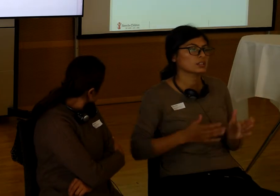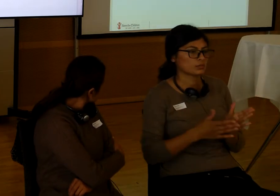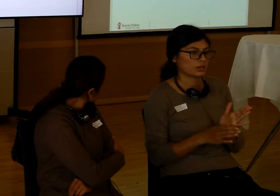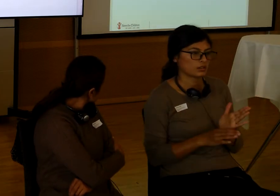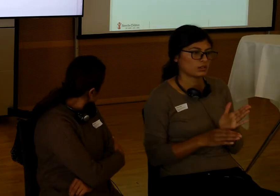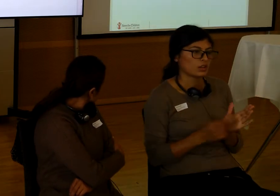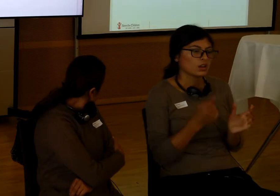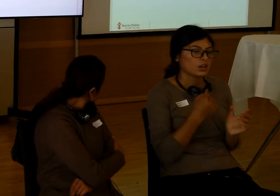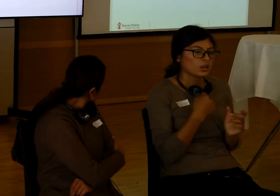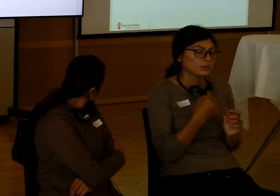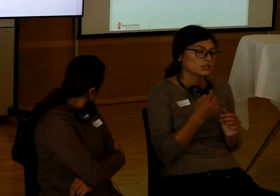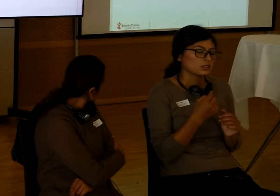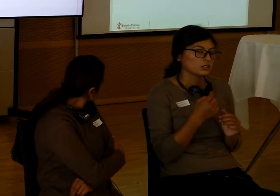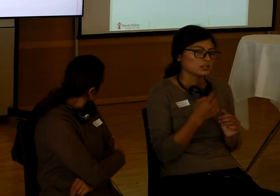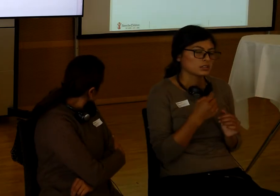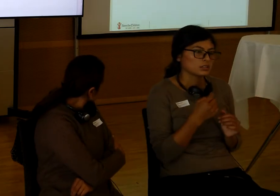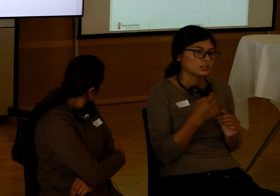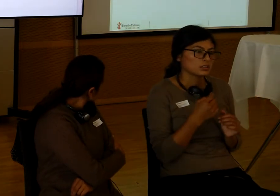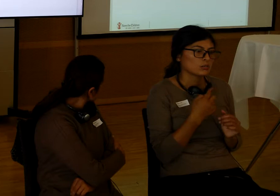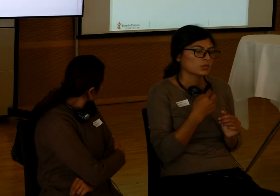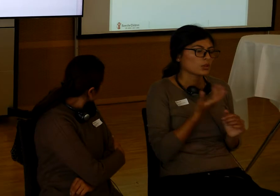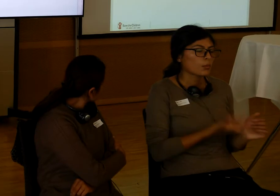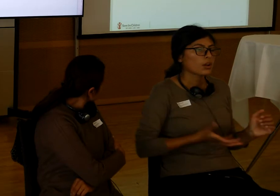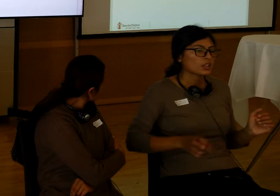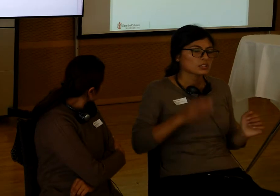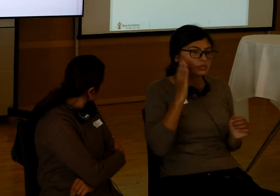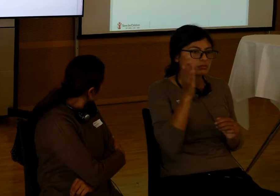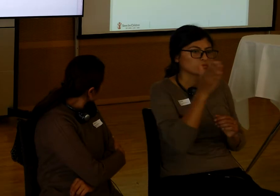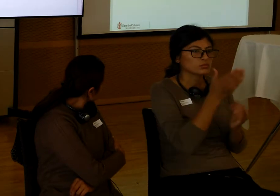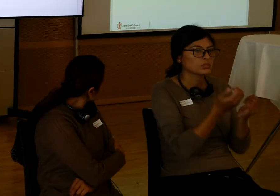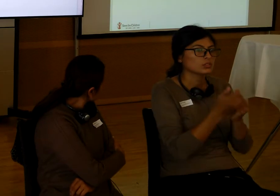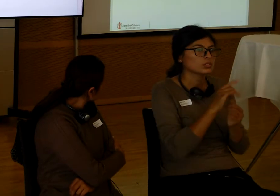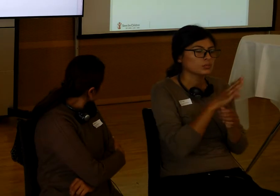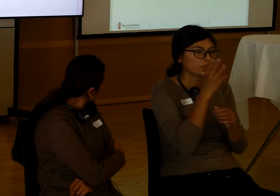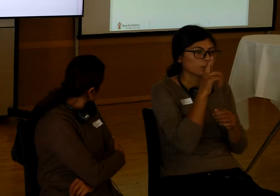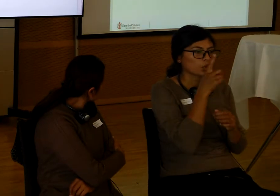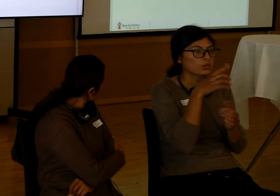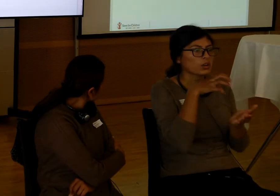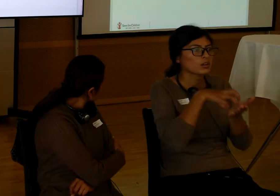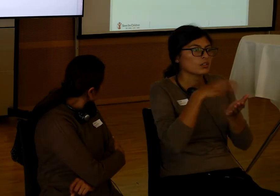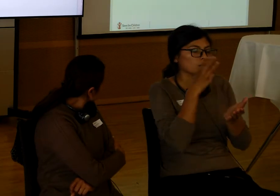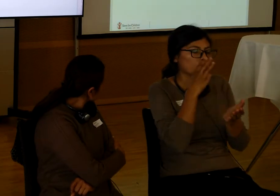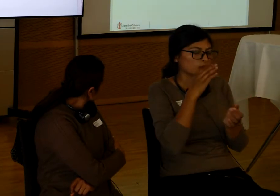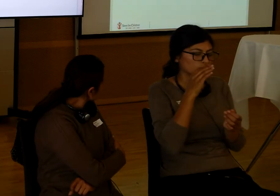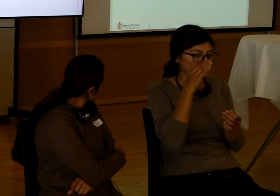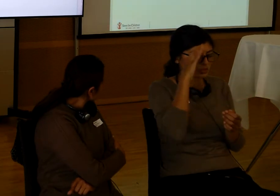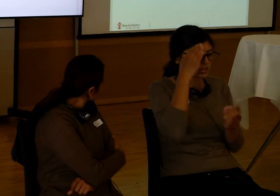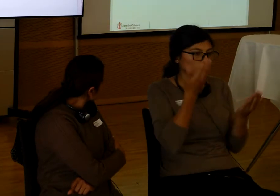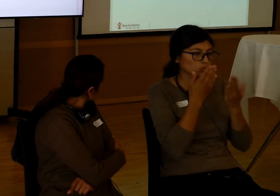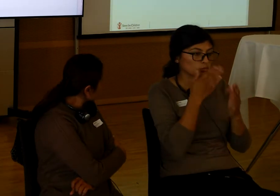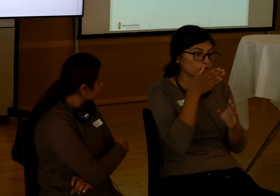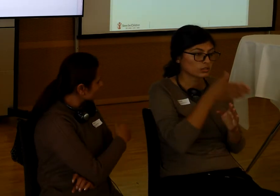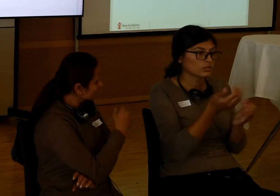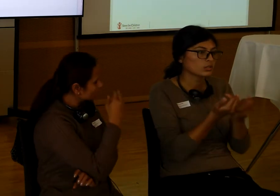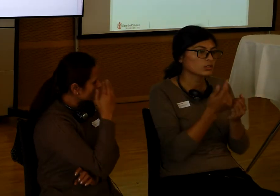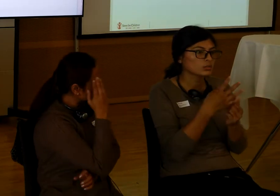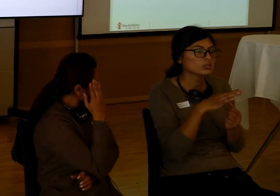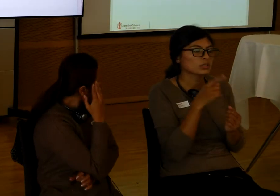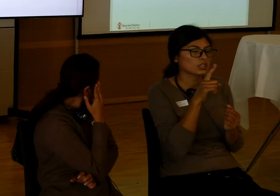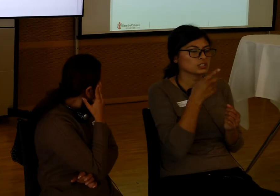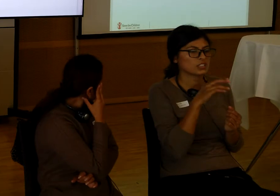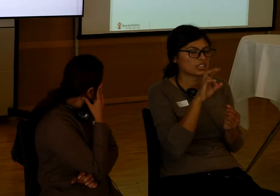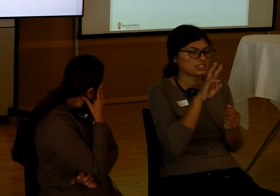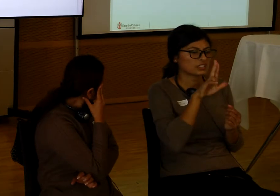When I traveled to Sylhet in northern Bangladesh, I visited Kanchuli Government Primary School and met Mrs. Shika